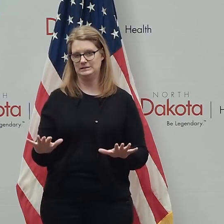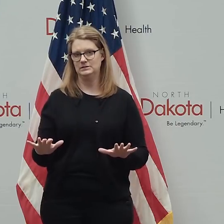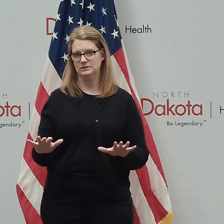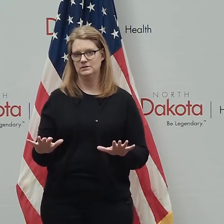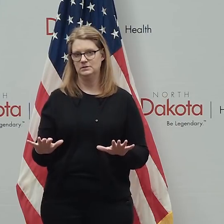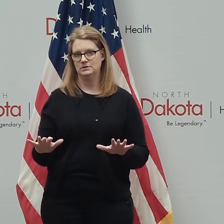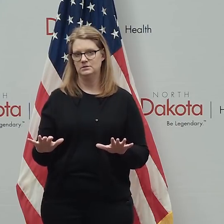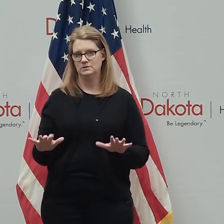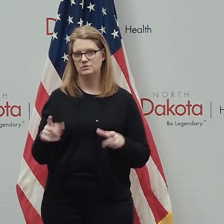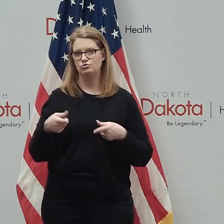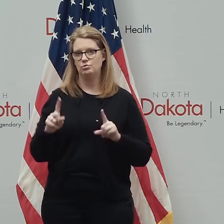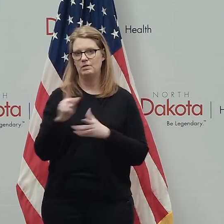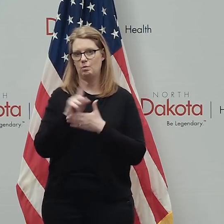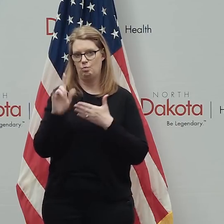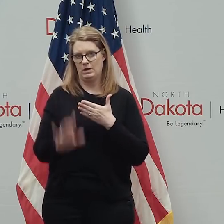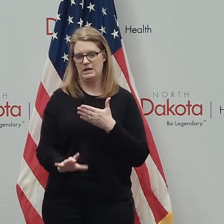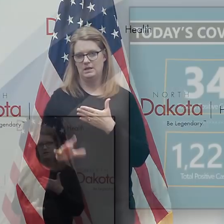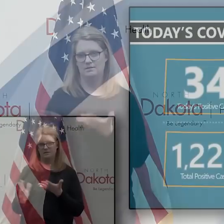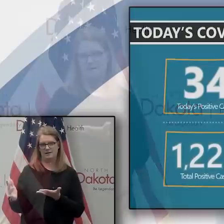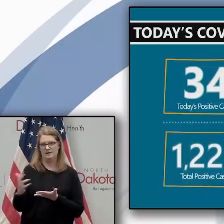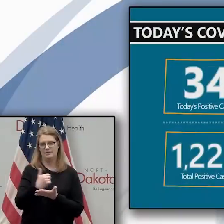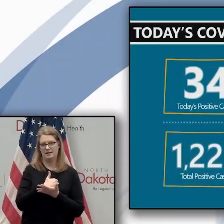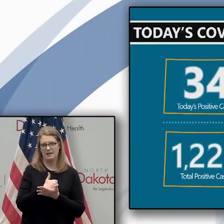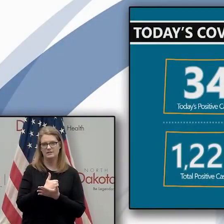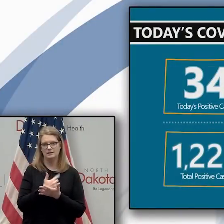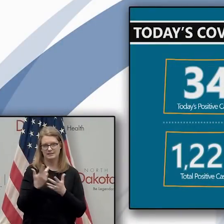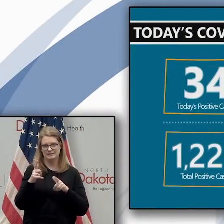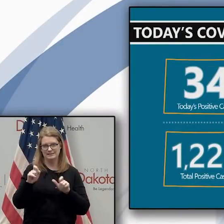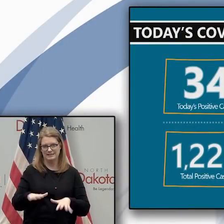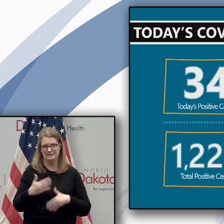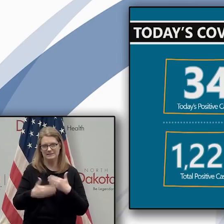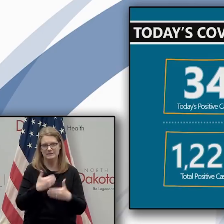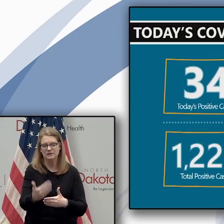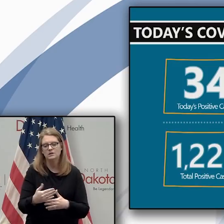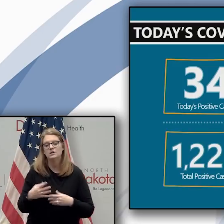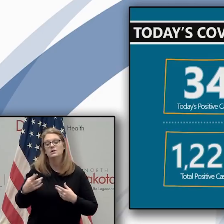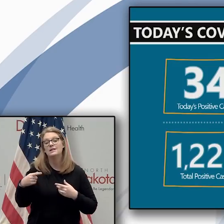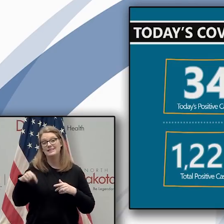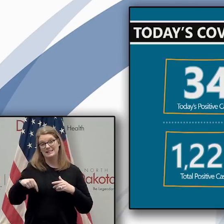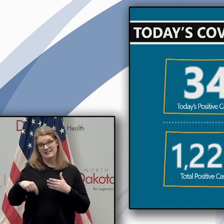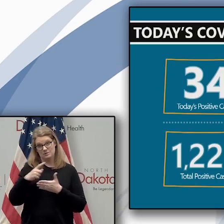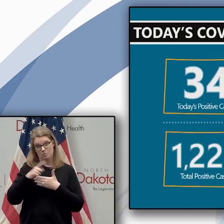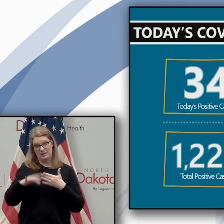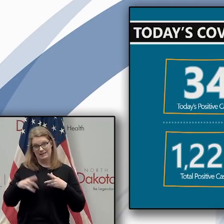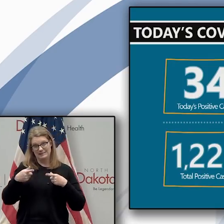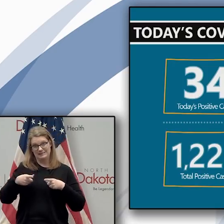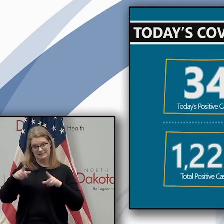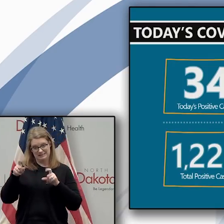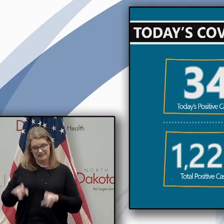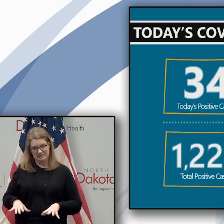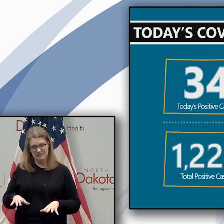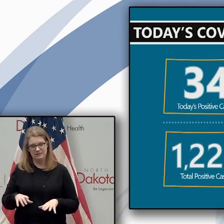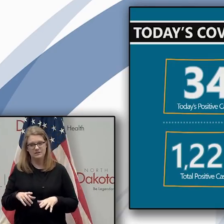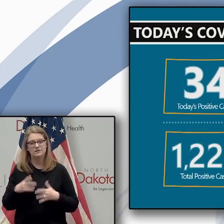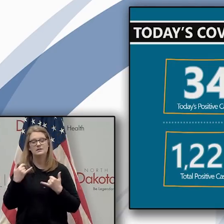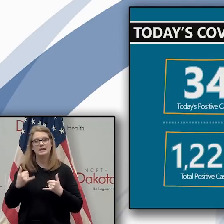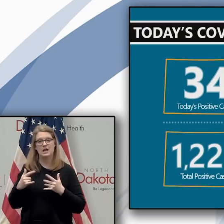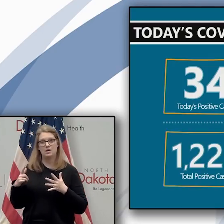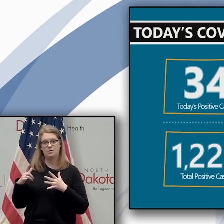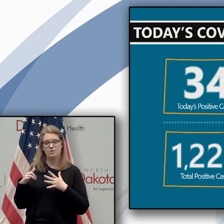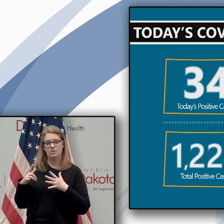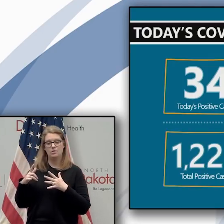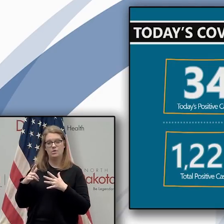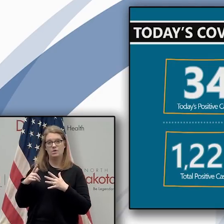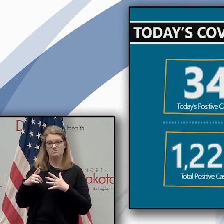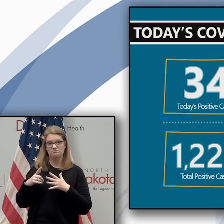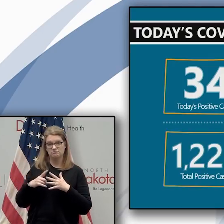were completed over the weekend. The good news from all this testing over the weekend is that our confirmed positive rate remains among